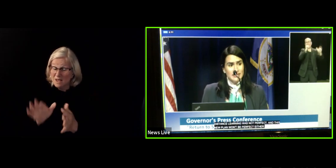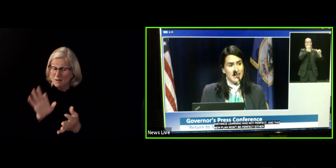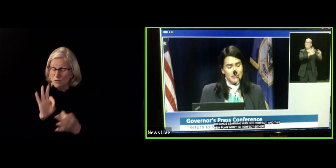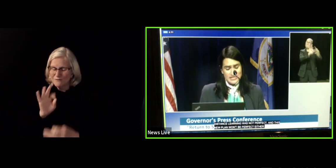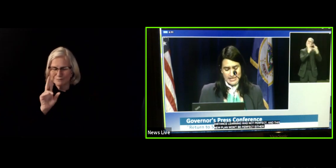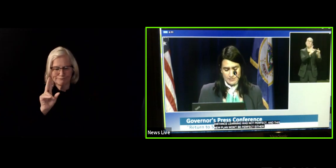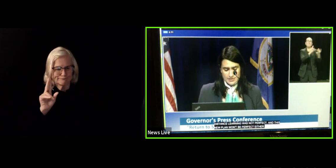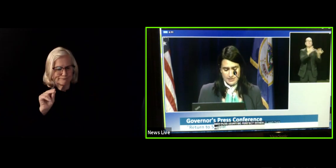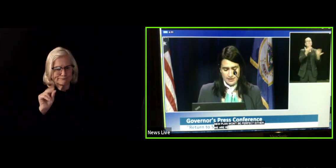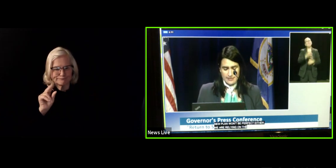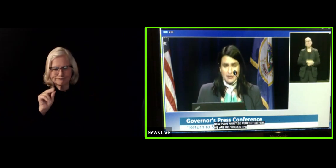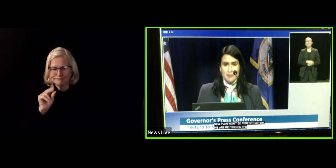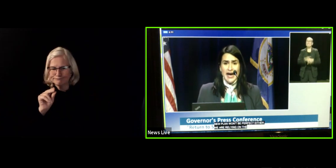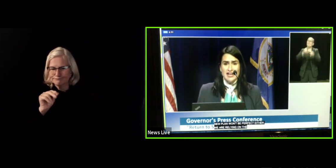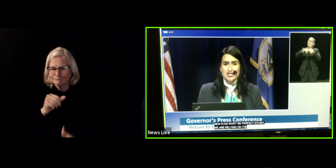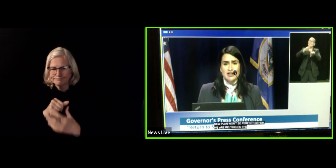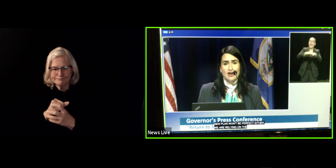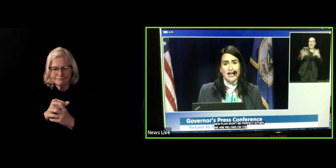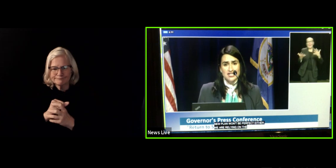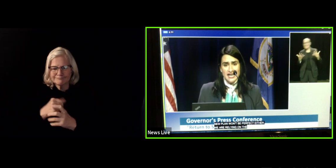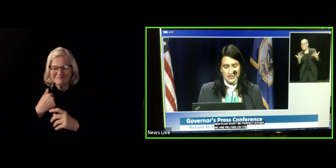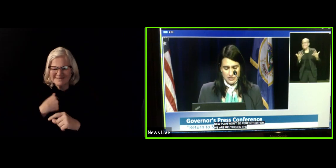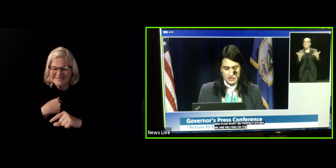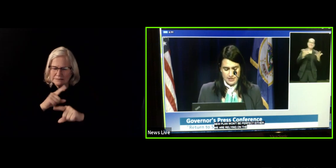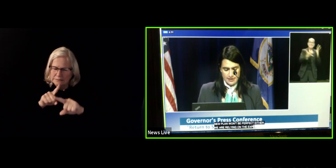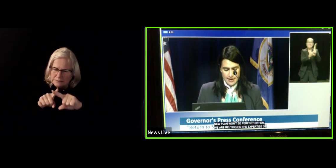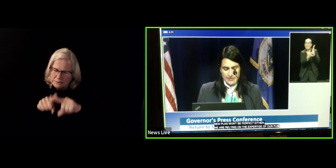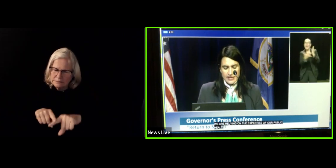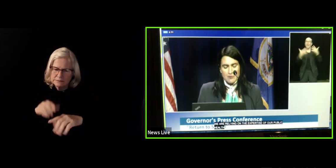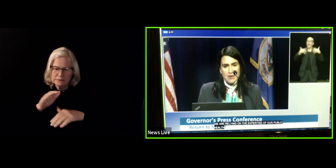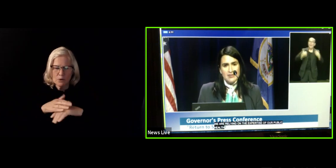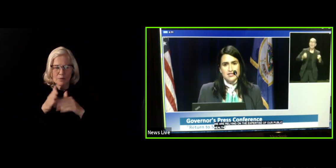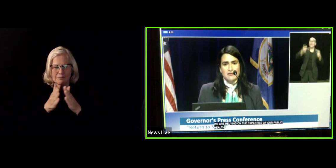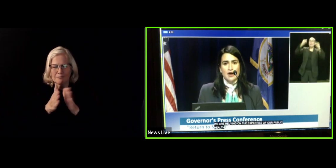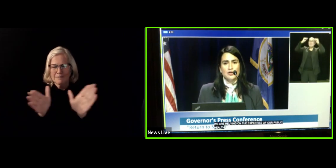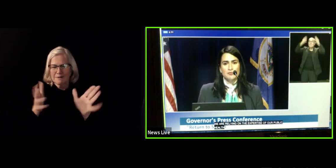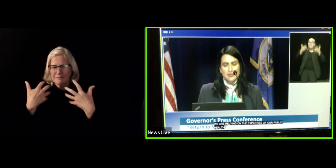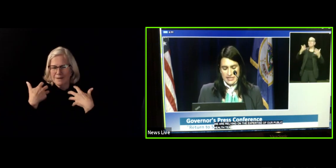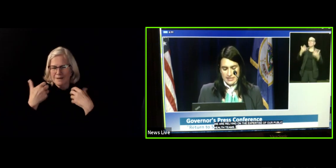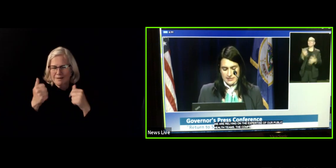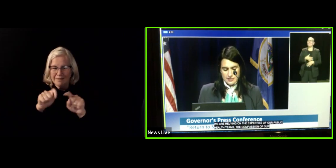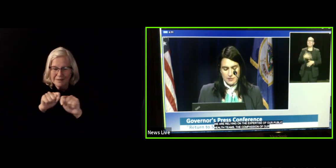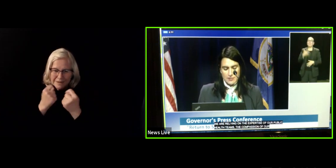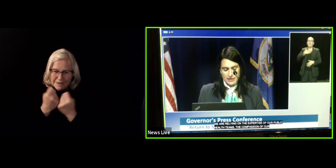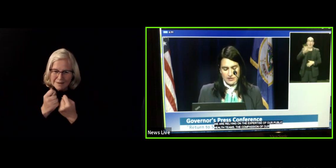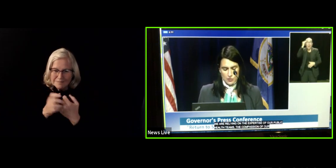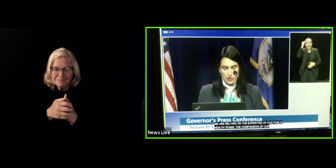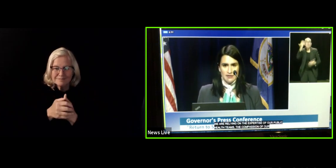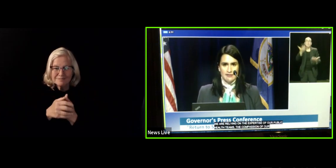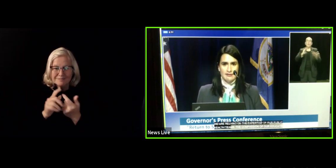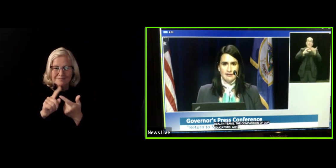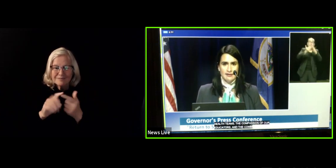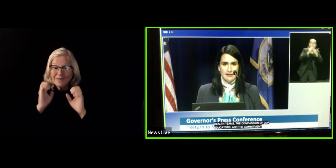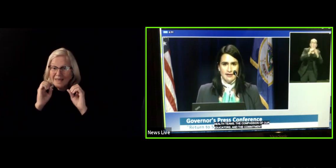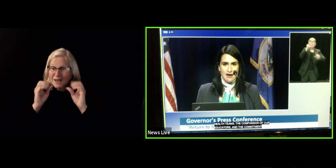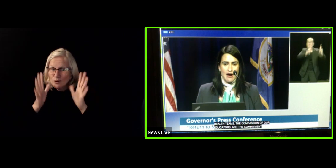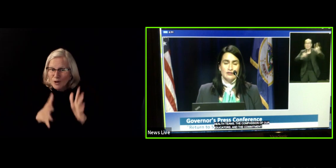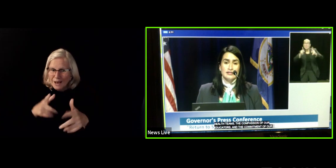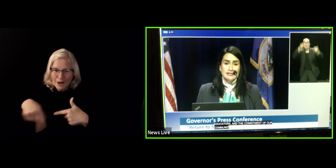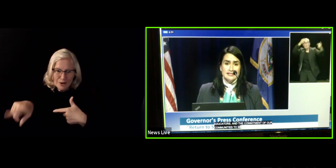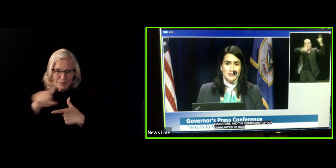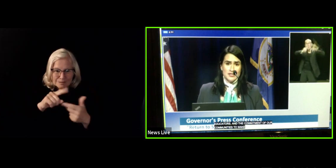public health teams, the compassion of our educators, and the commitment of our communities to make this work.